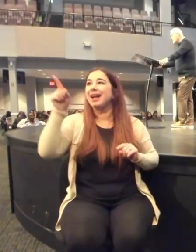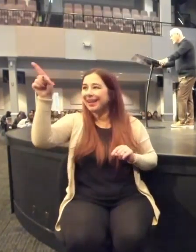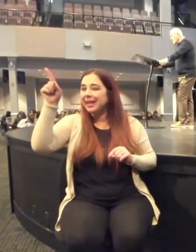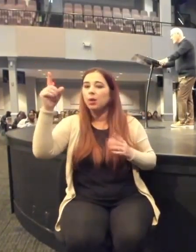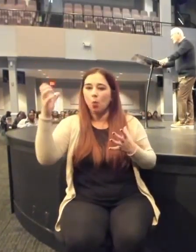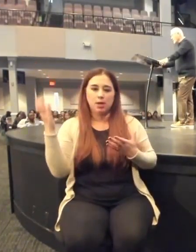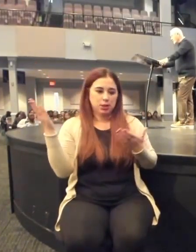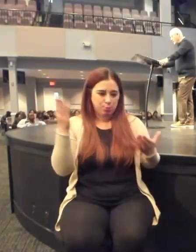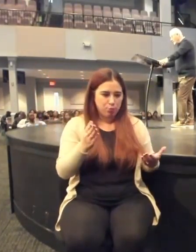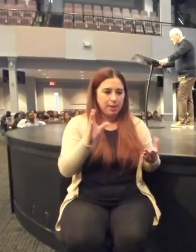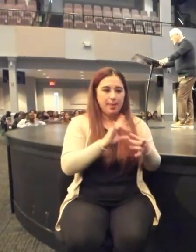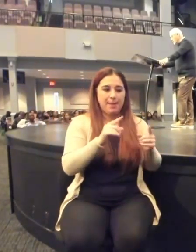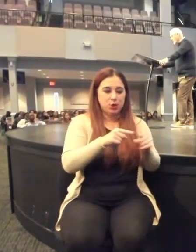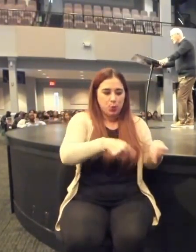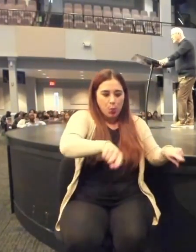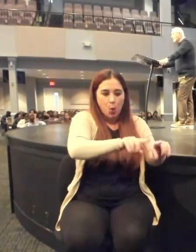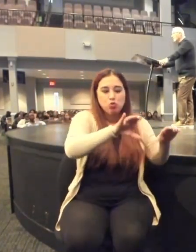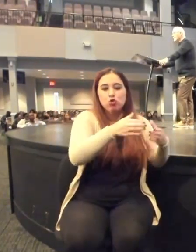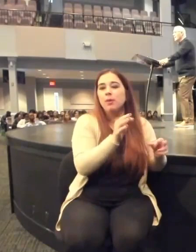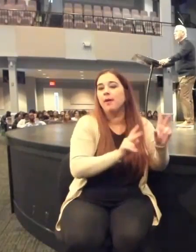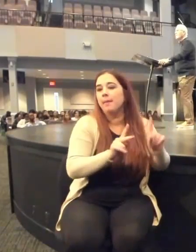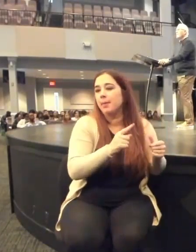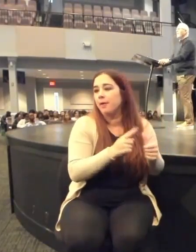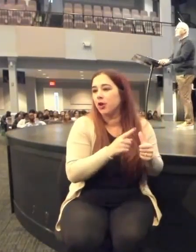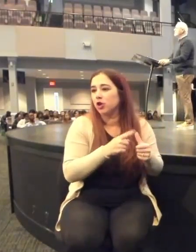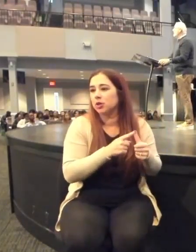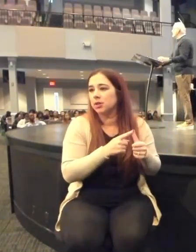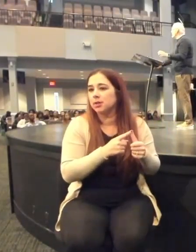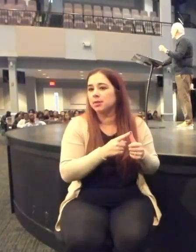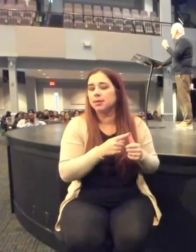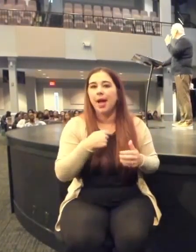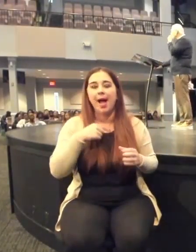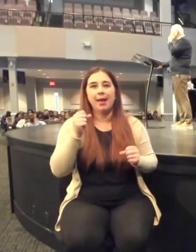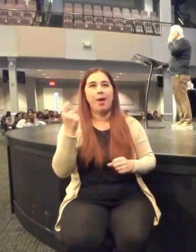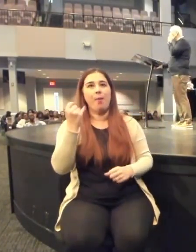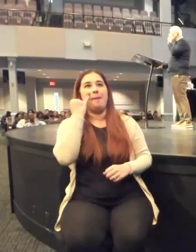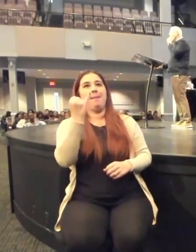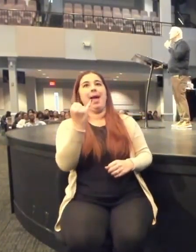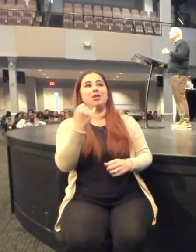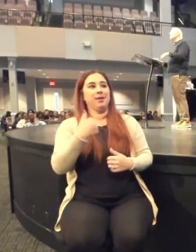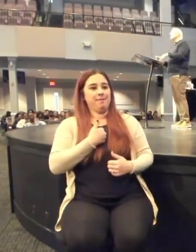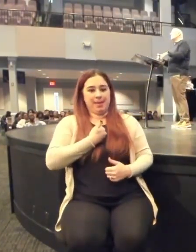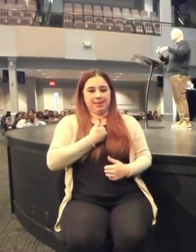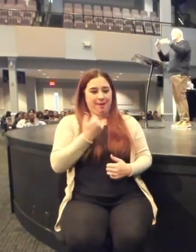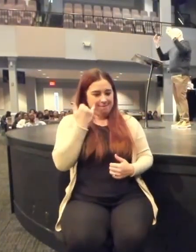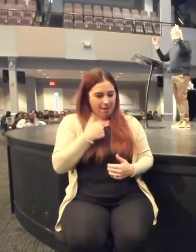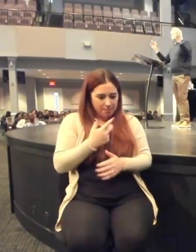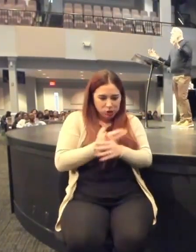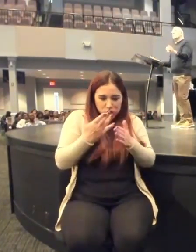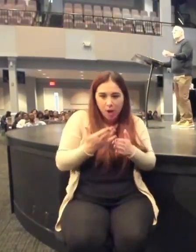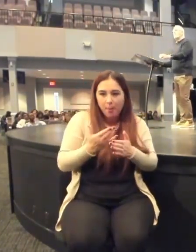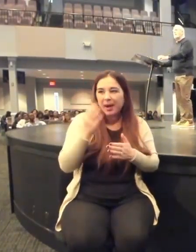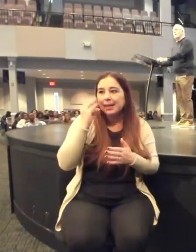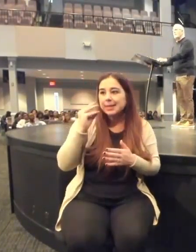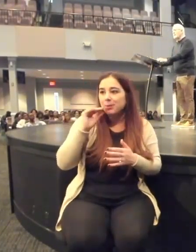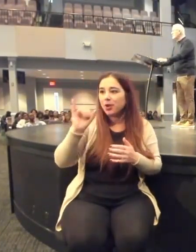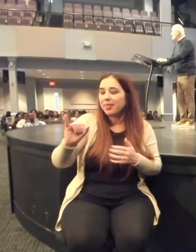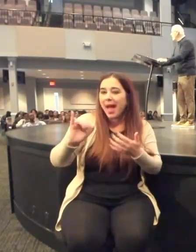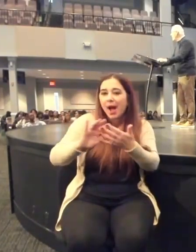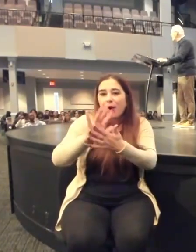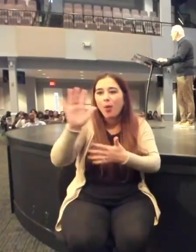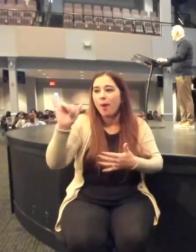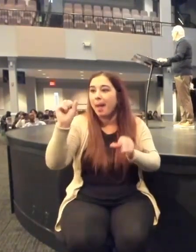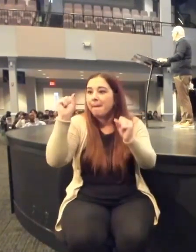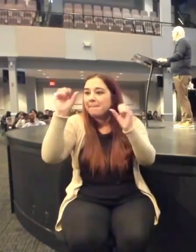message to them first. I can only imagine being a shepherd there that night and experiencing all this glory, an